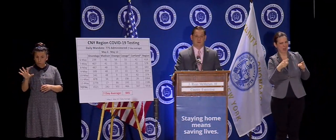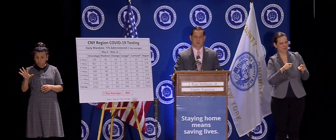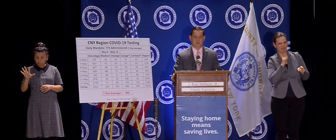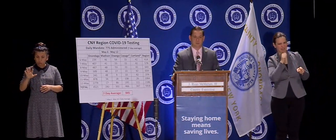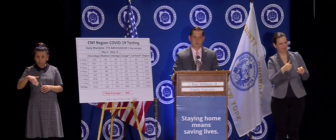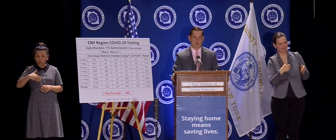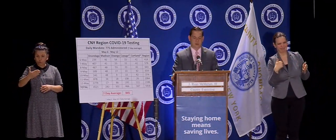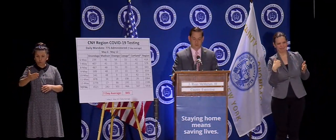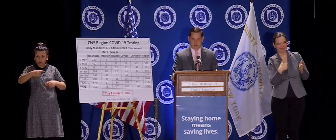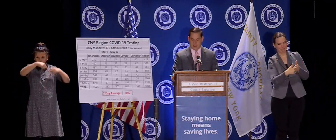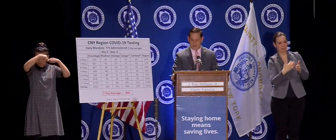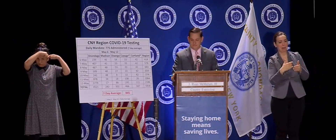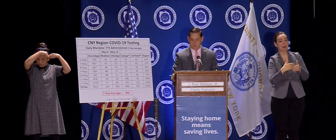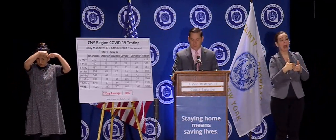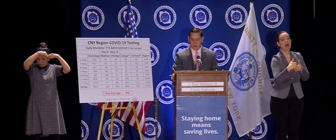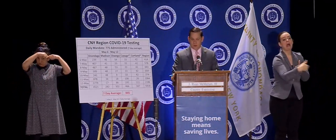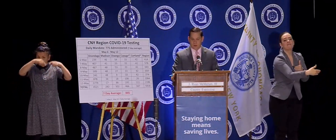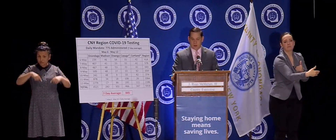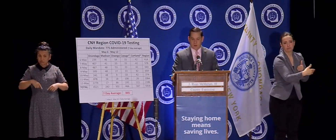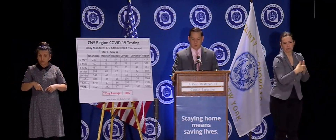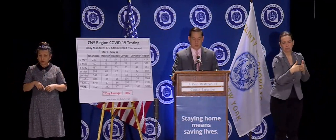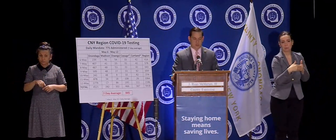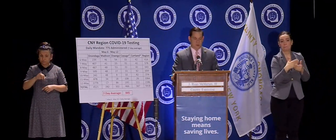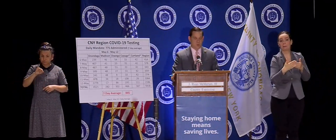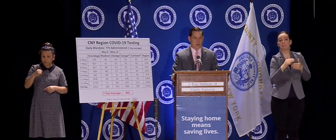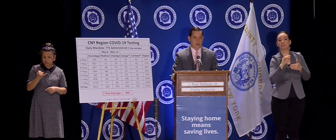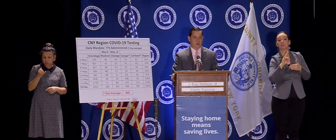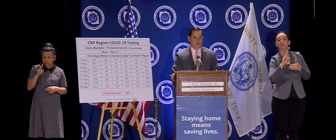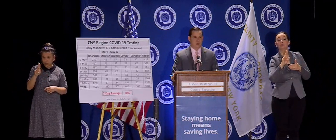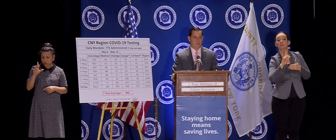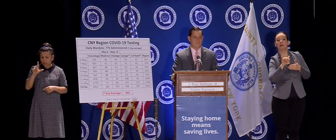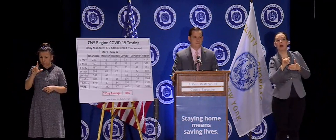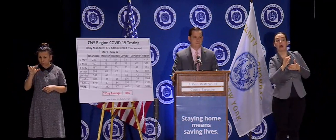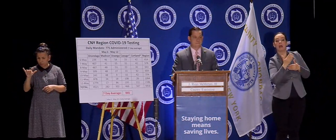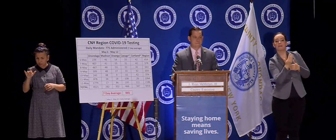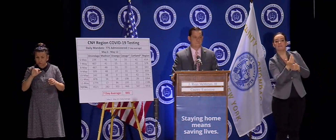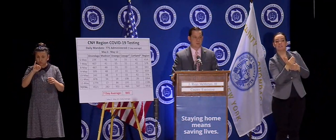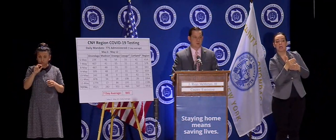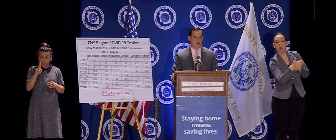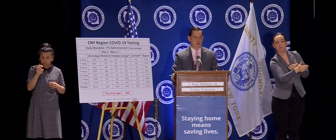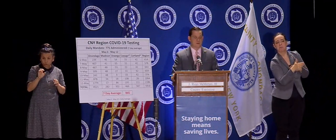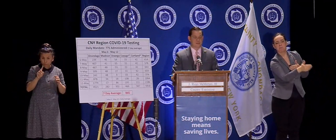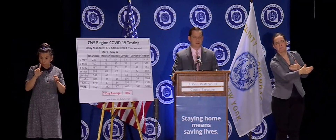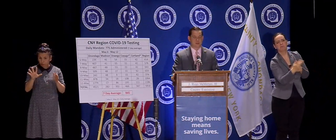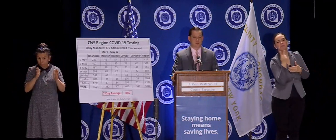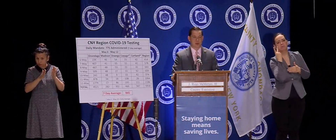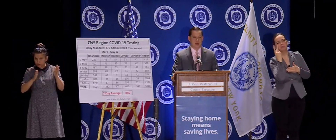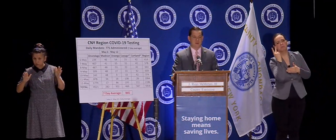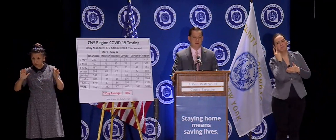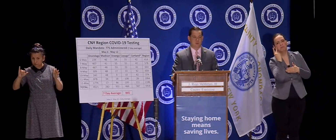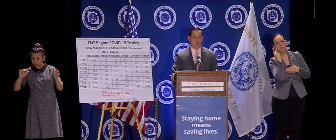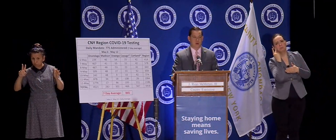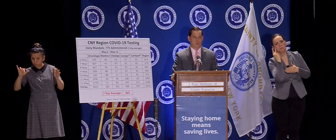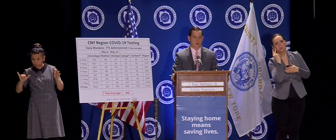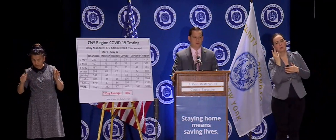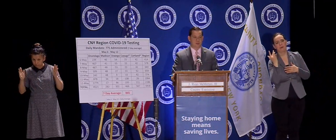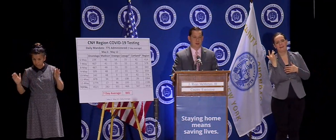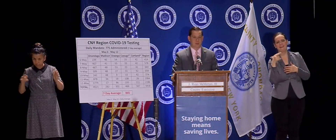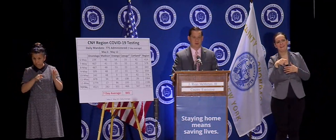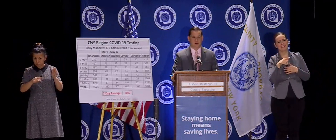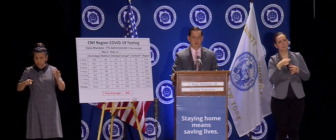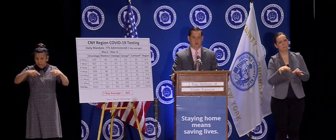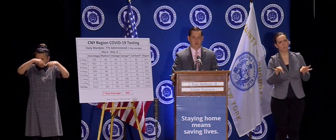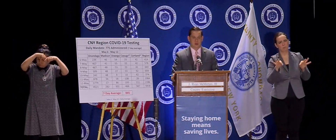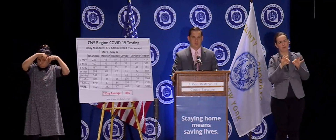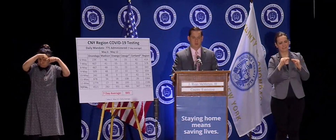July 15th, maybe later in July. We talked about what kind of facilities we have that we want to open up to